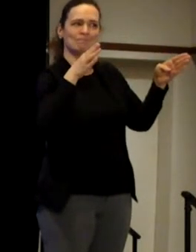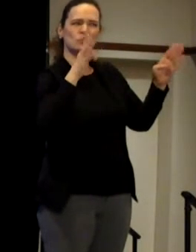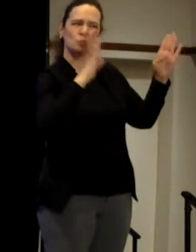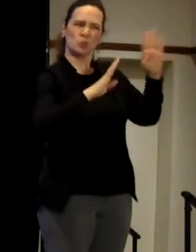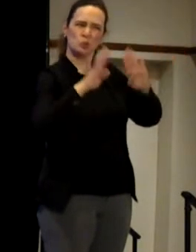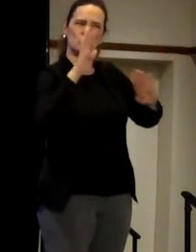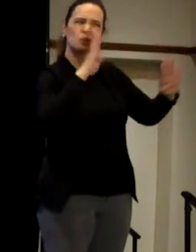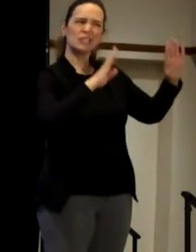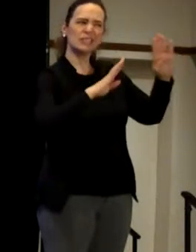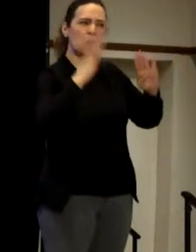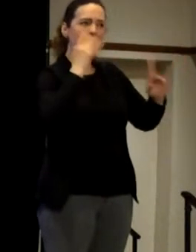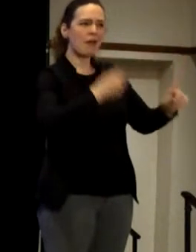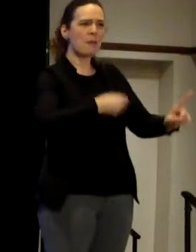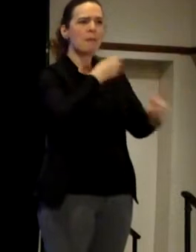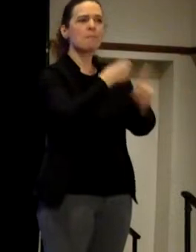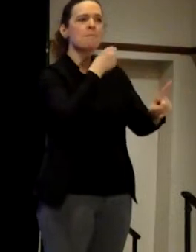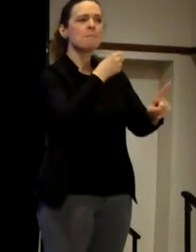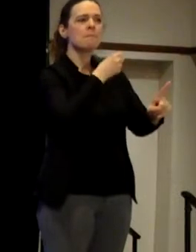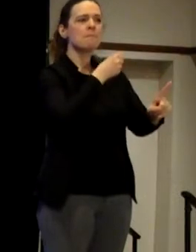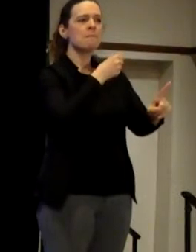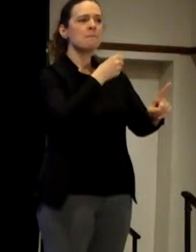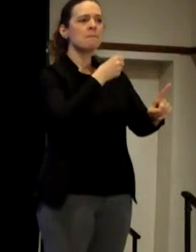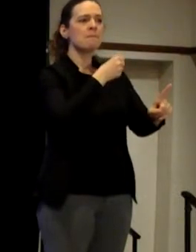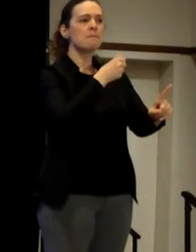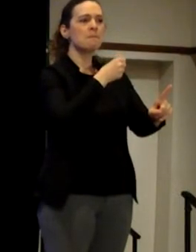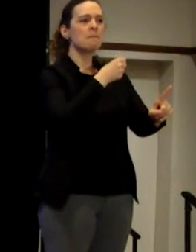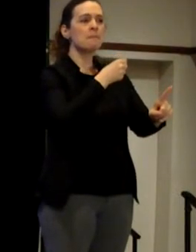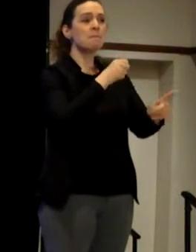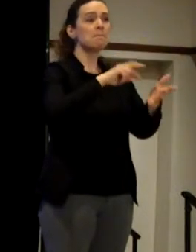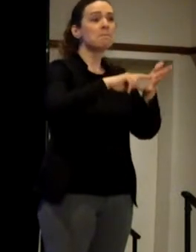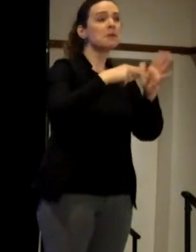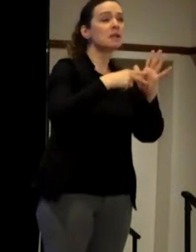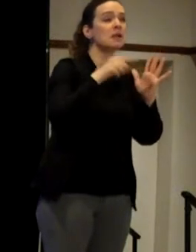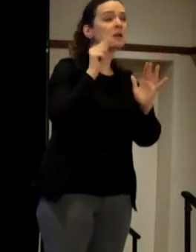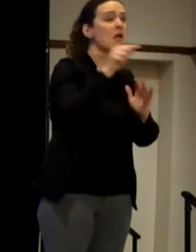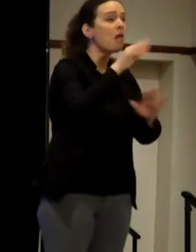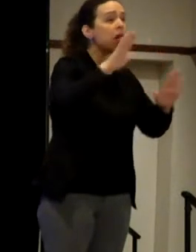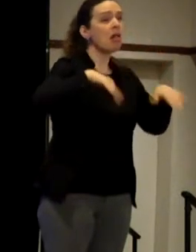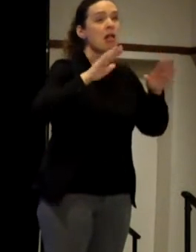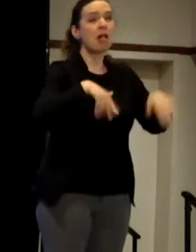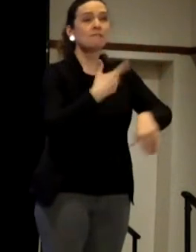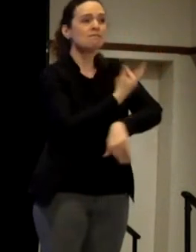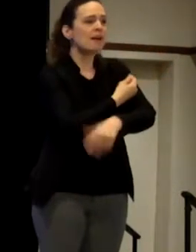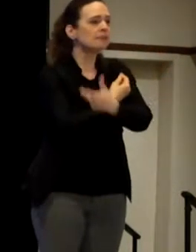cases, not as readily vaccinated at this point. We'd like to change that.